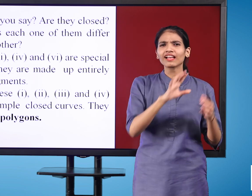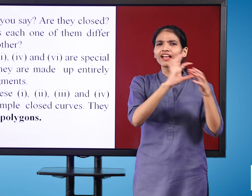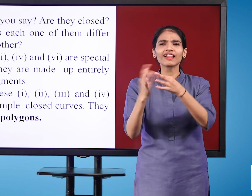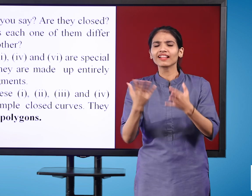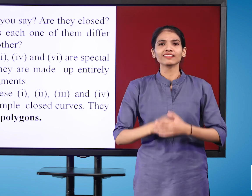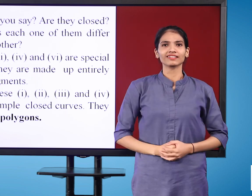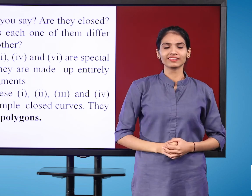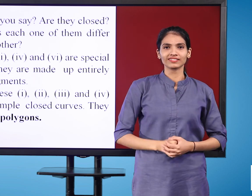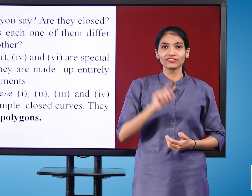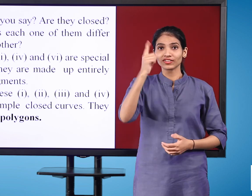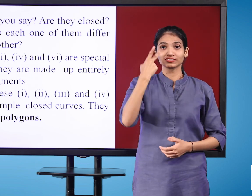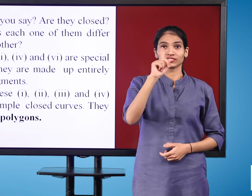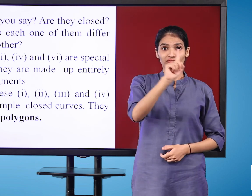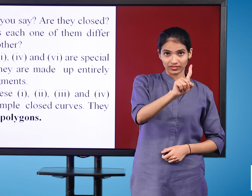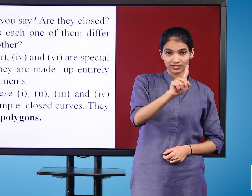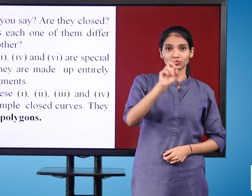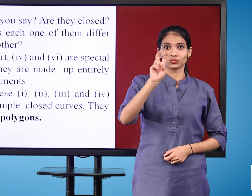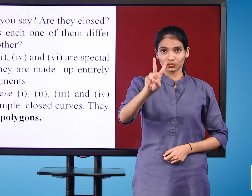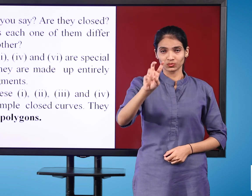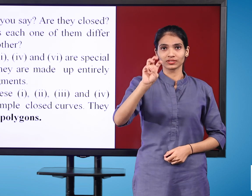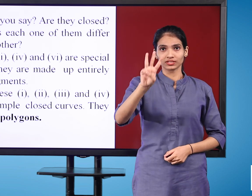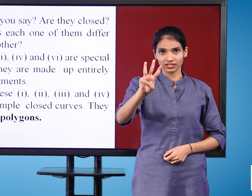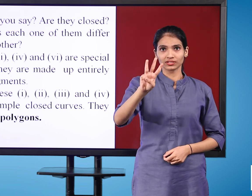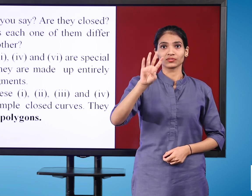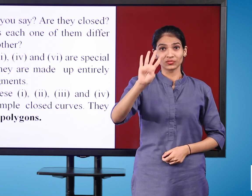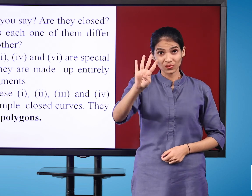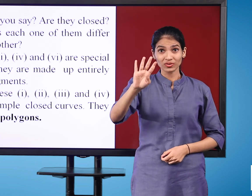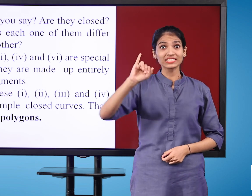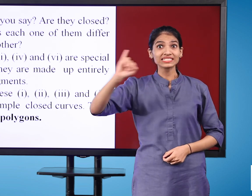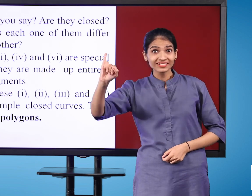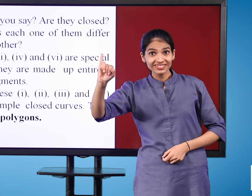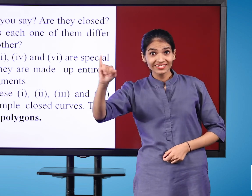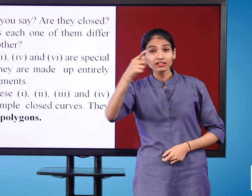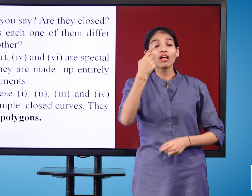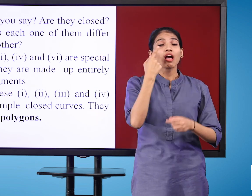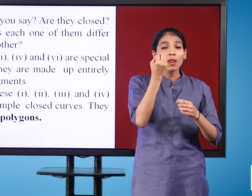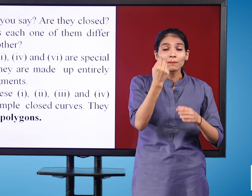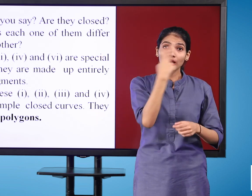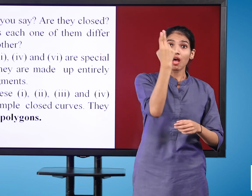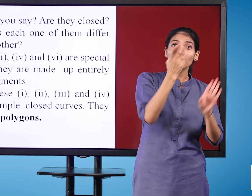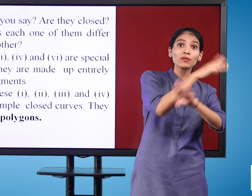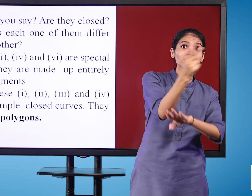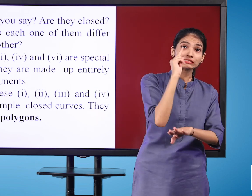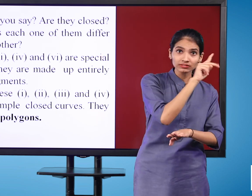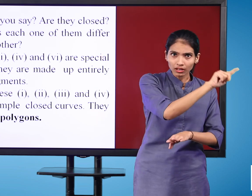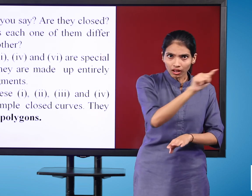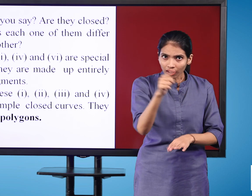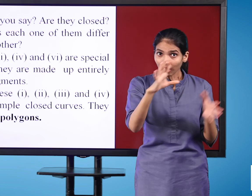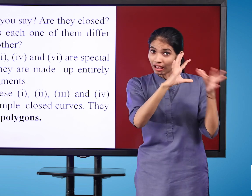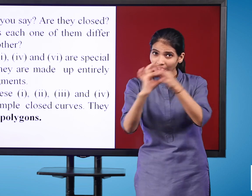the other? 1, 2, 3, 4, and 6 are special because they are made up entirely